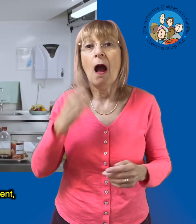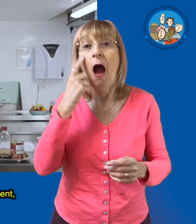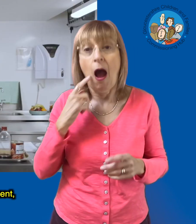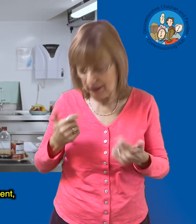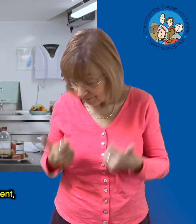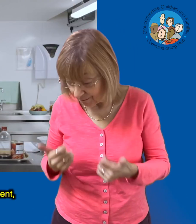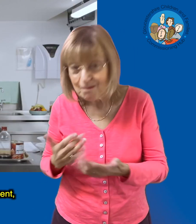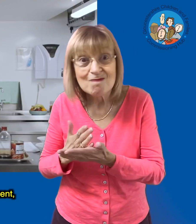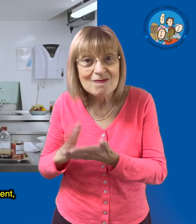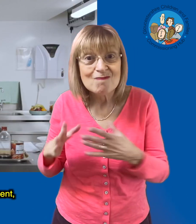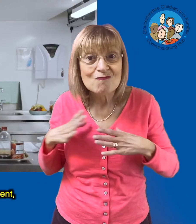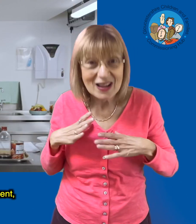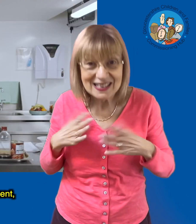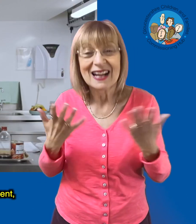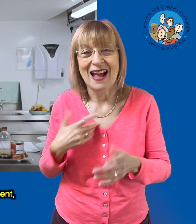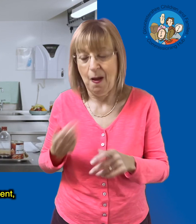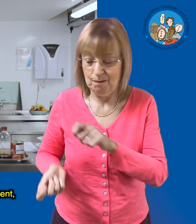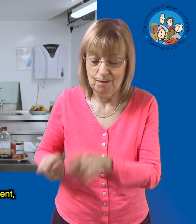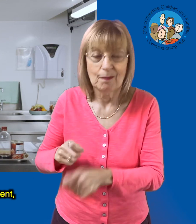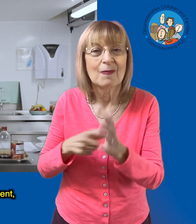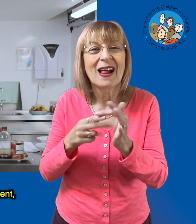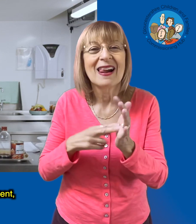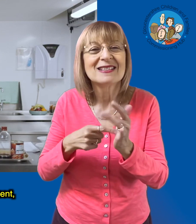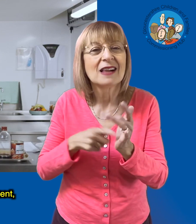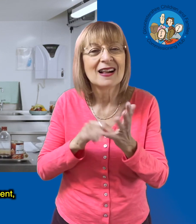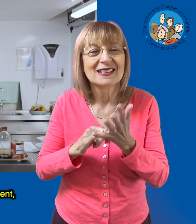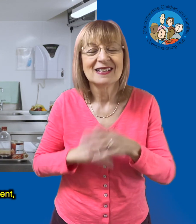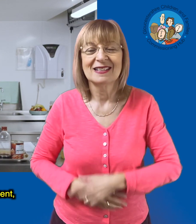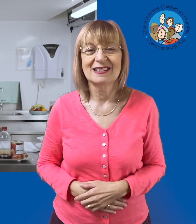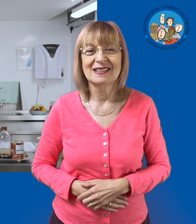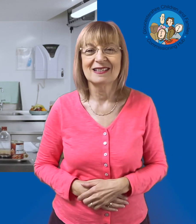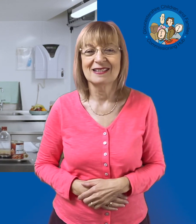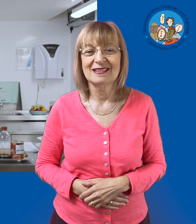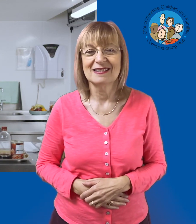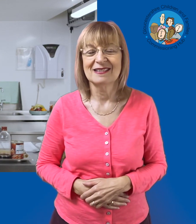So I'm going to, now my onion's gone translucent, put in the lentils.